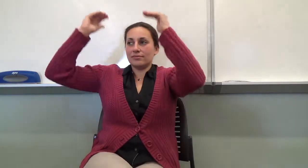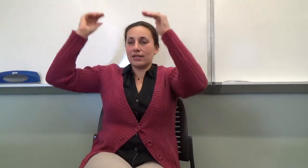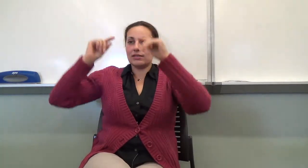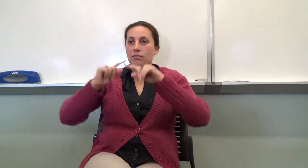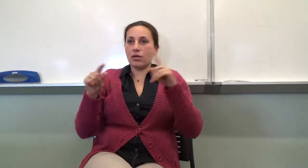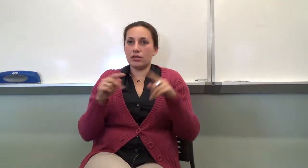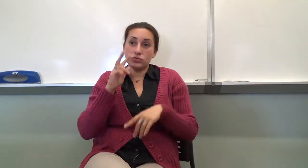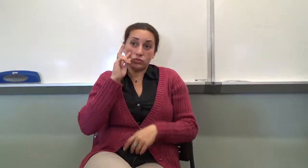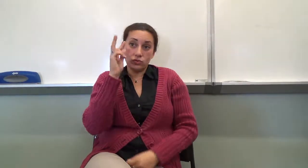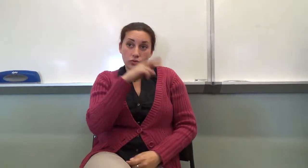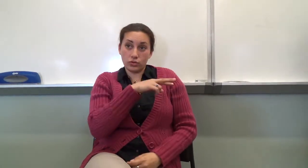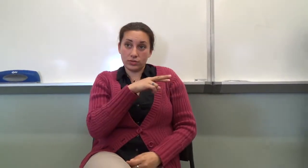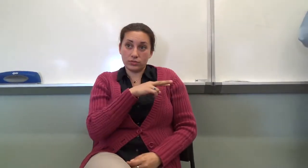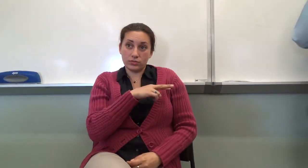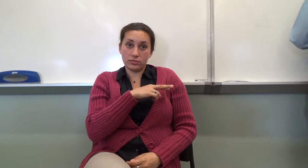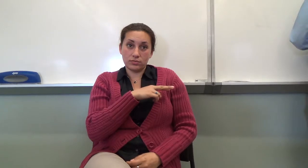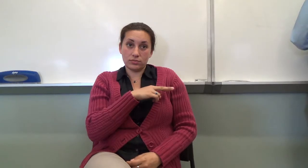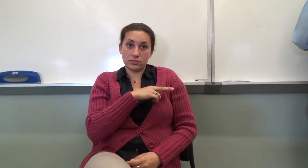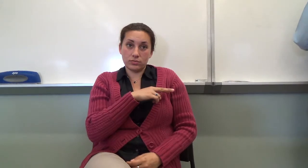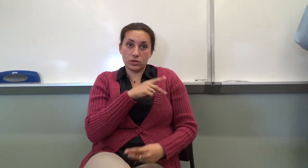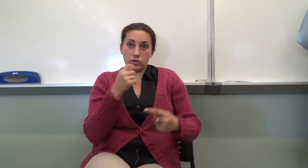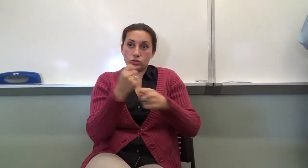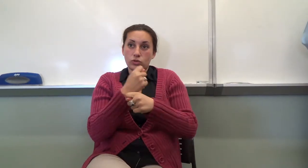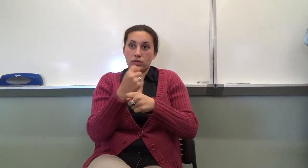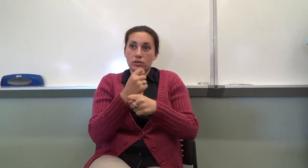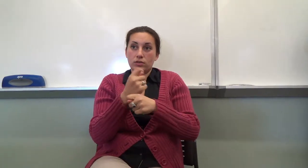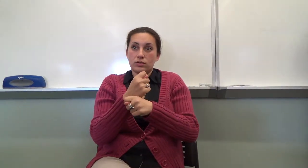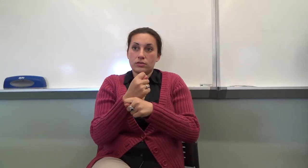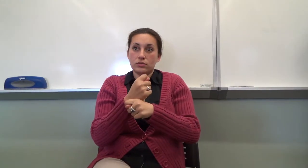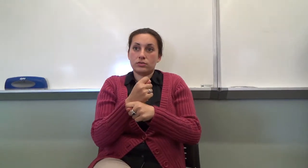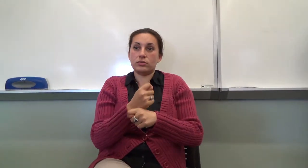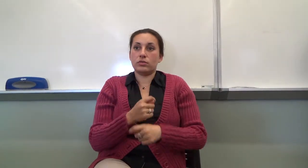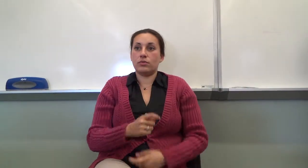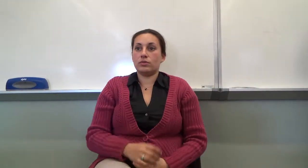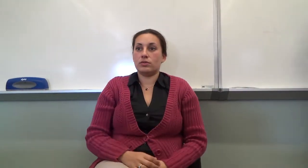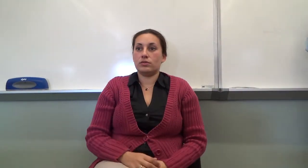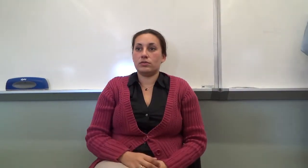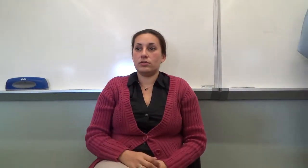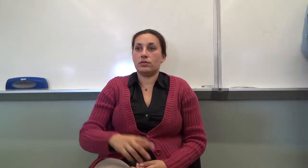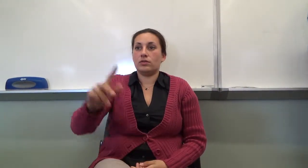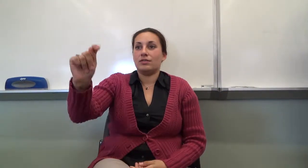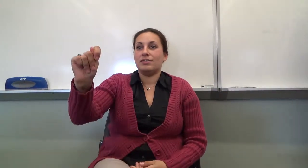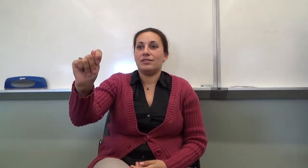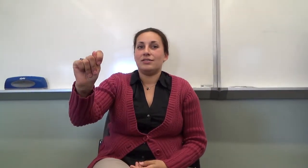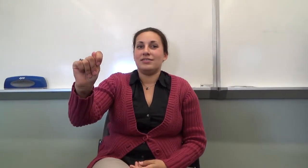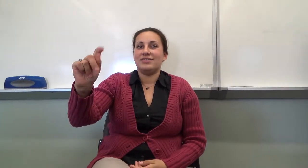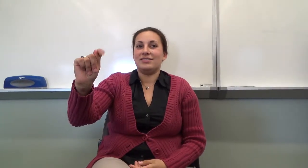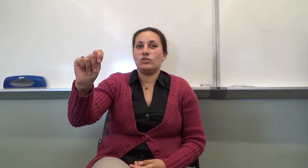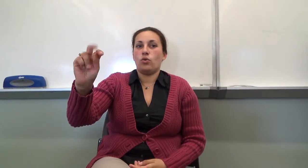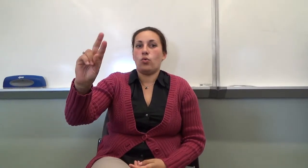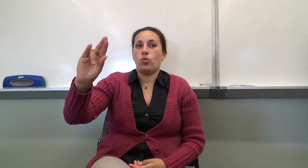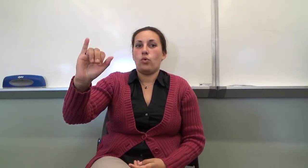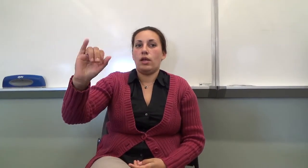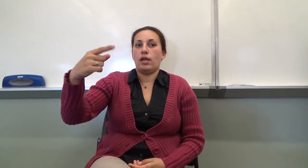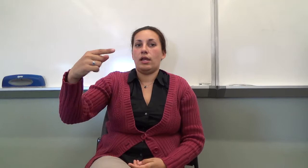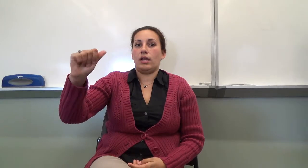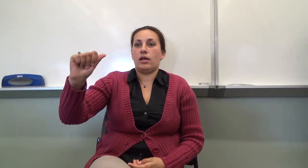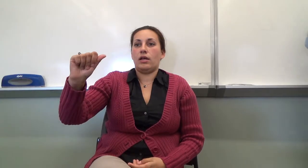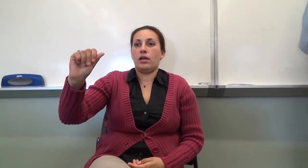yeah, this angle, which would be, this is an obtuse angle here. It's bigger than 90, a little bit bigger than 90.